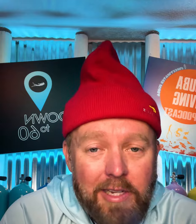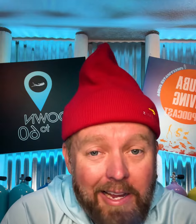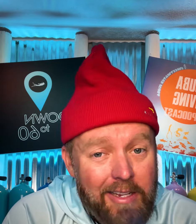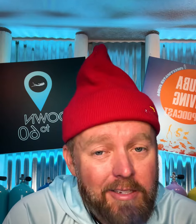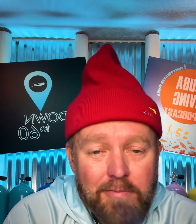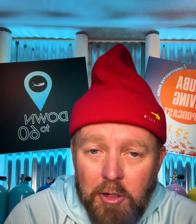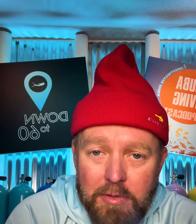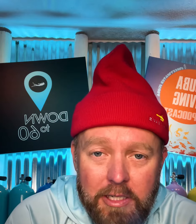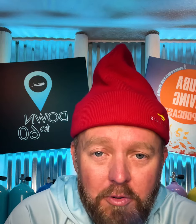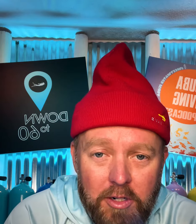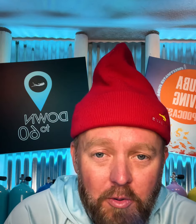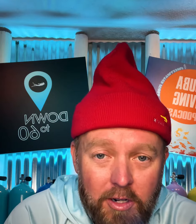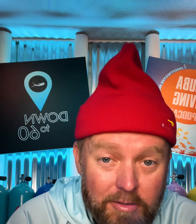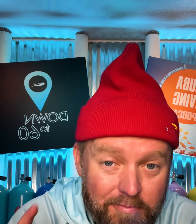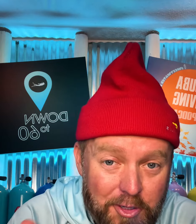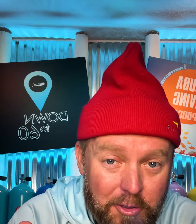and hope see you underwater soon.